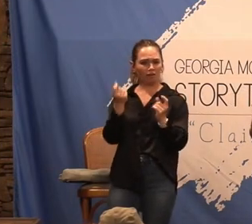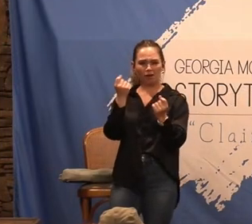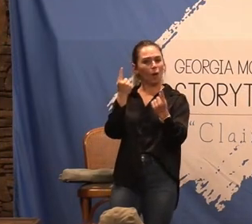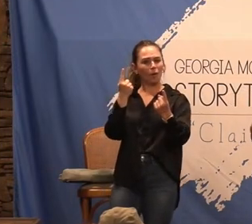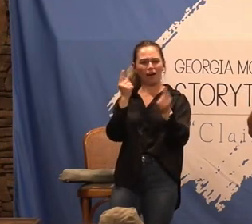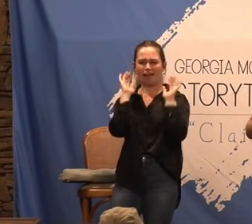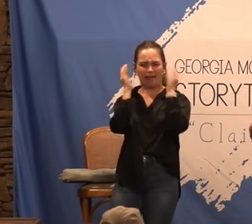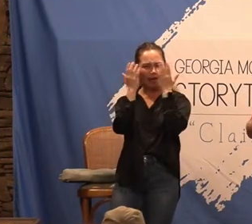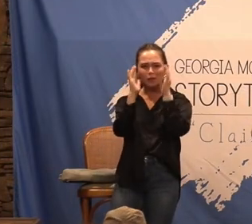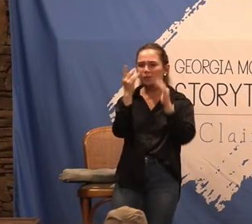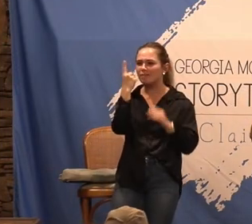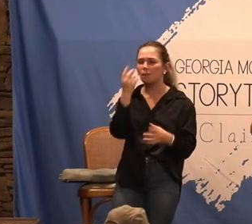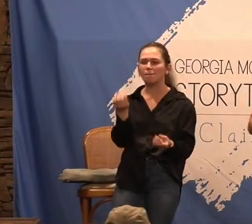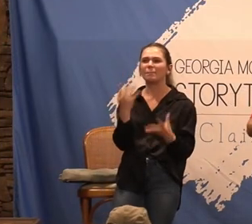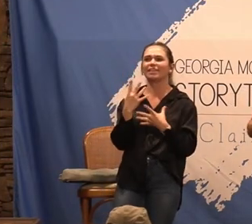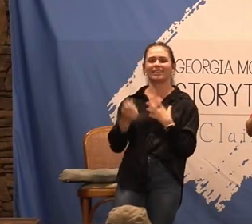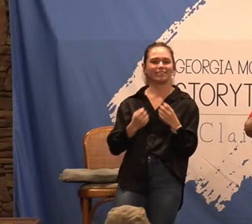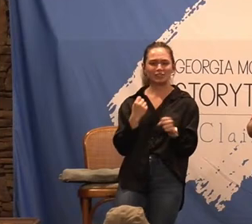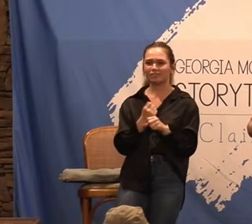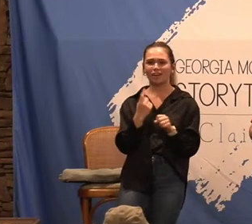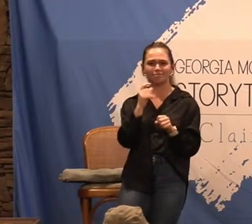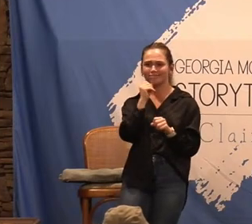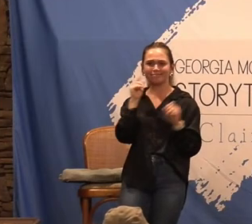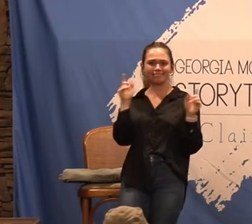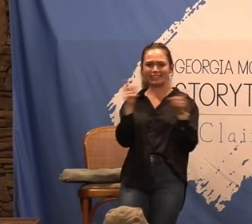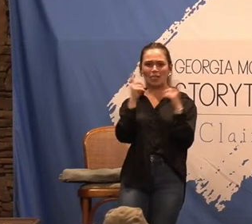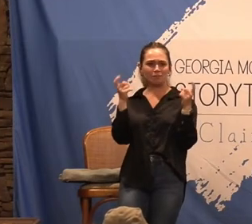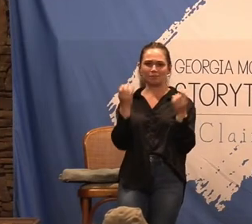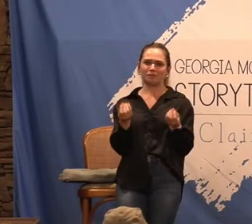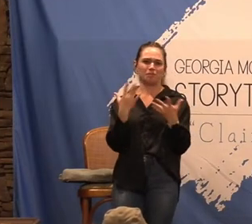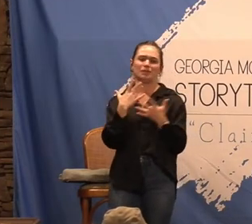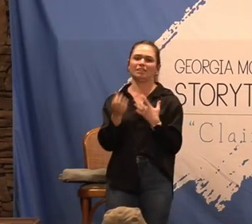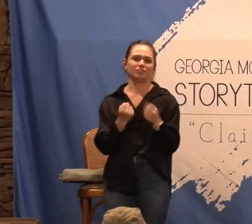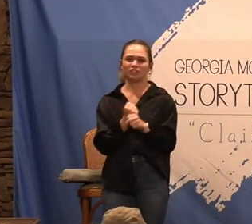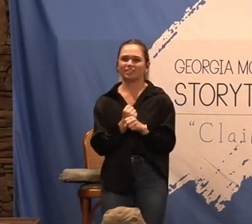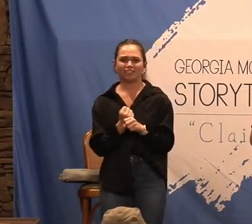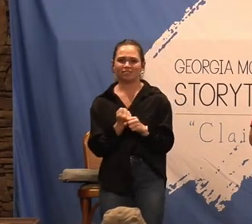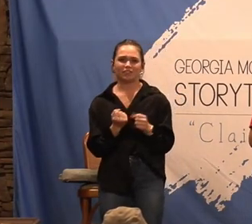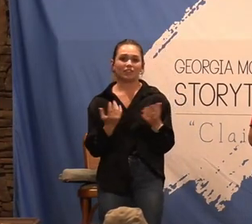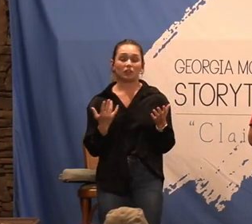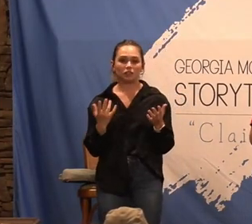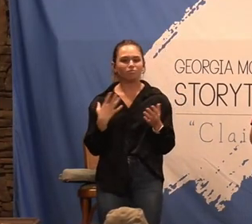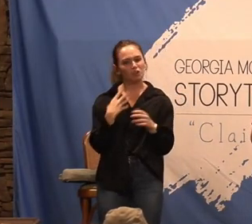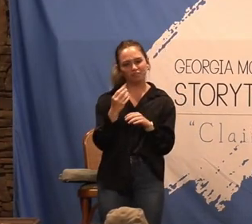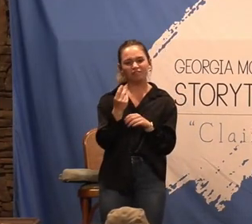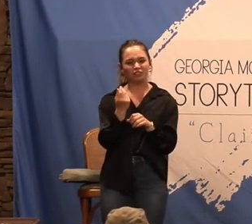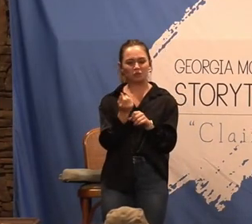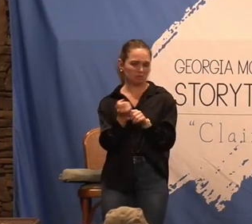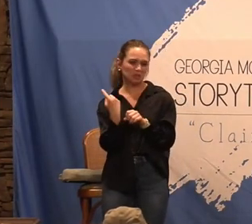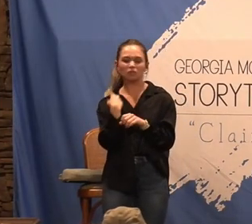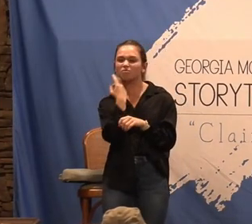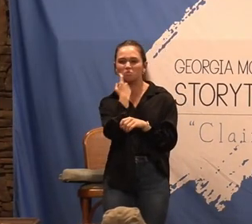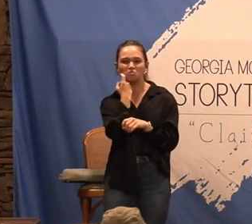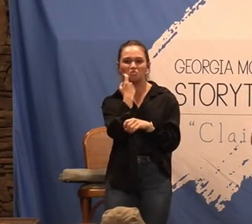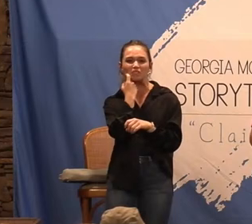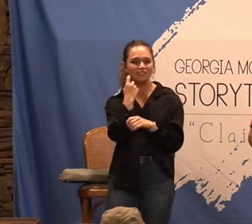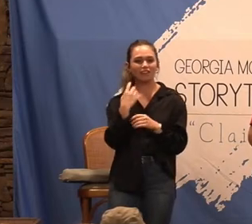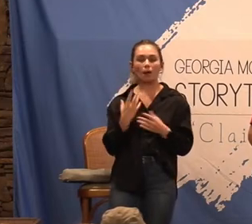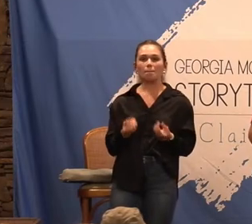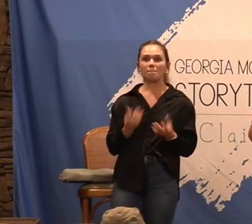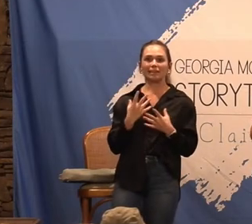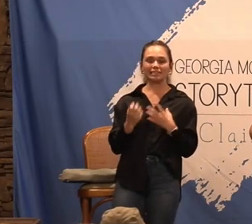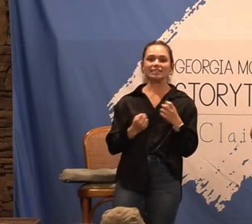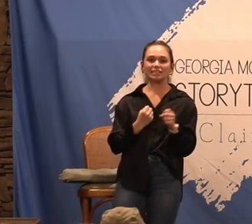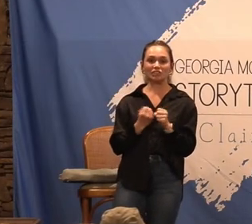understand Halloween for many, many years, and I didn't celebrate Halloween for many years. It wasn't until a few years ago, after I had spent many